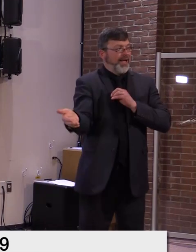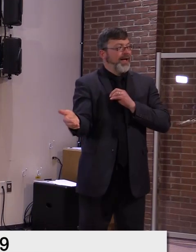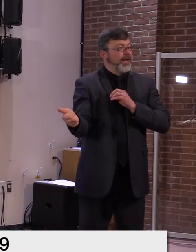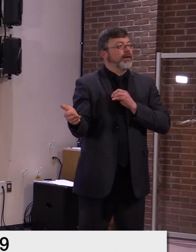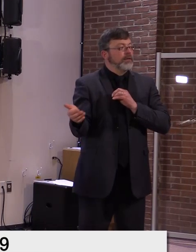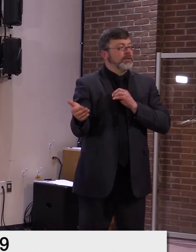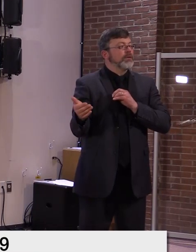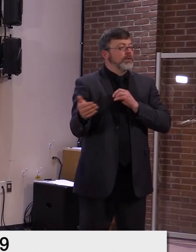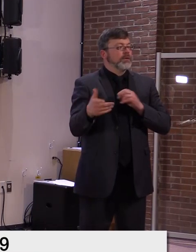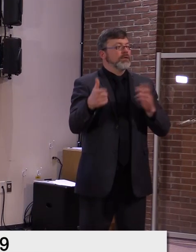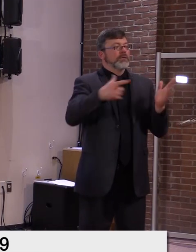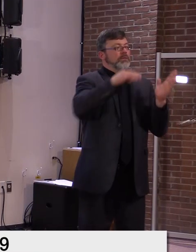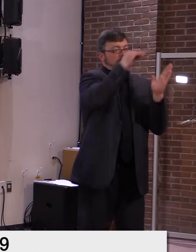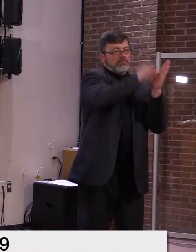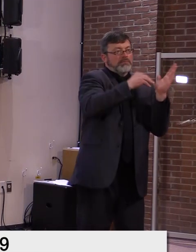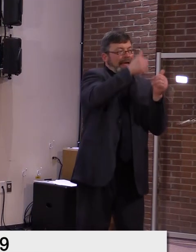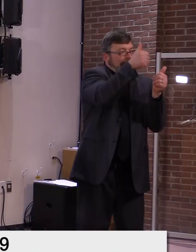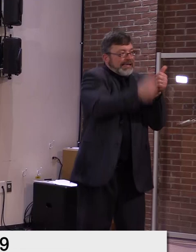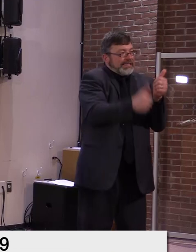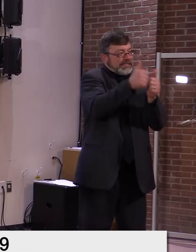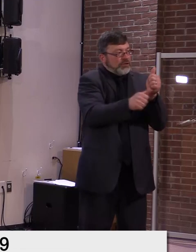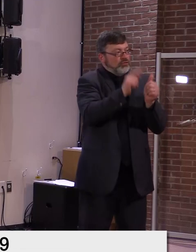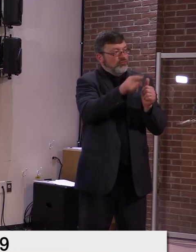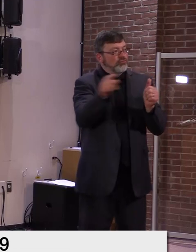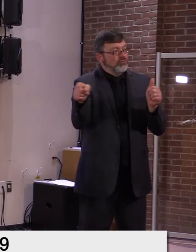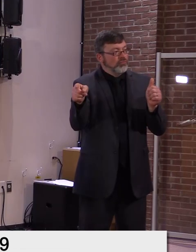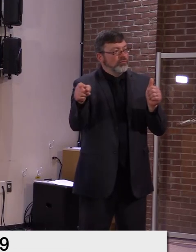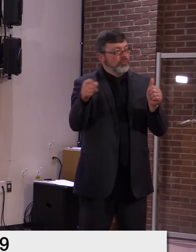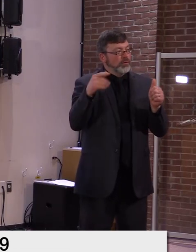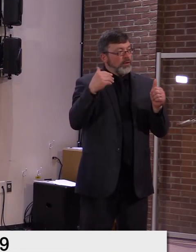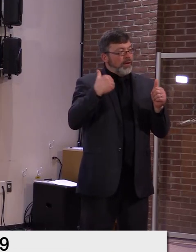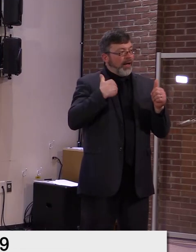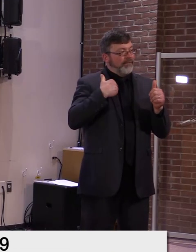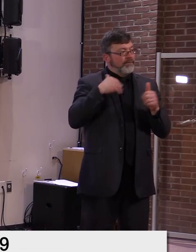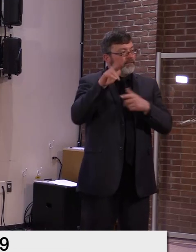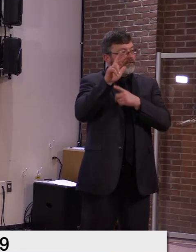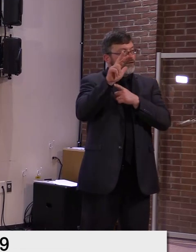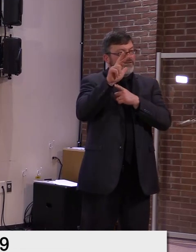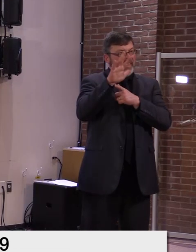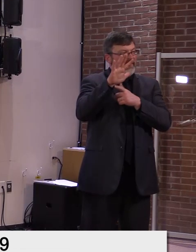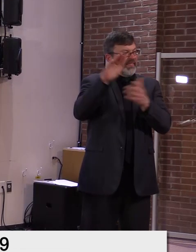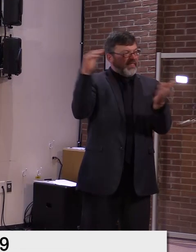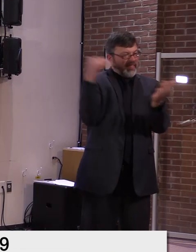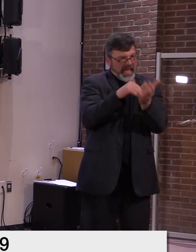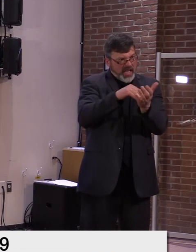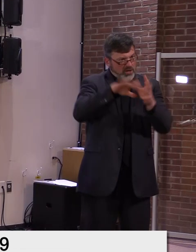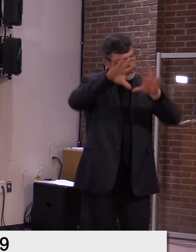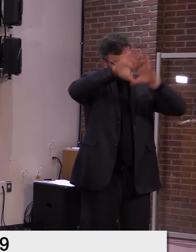complete an application, please call the Federal Emergency Management Agency